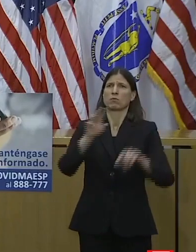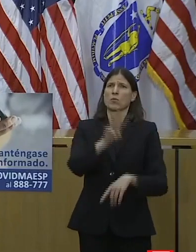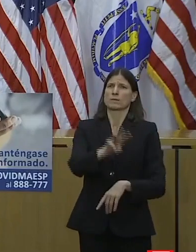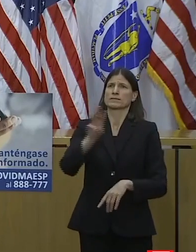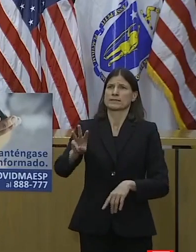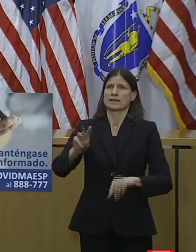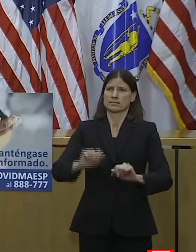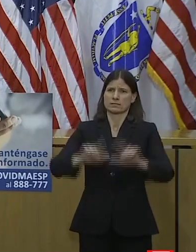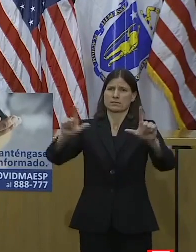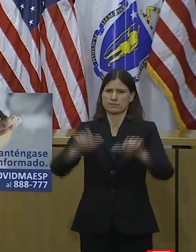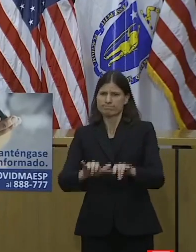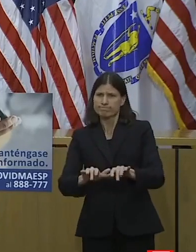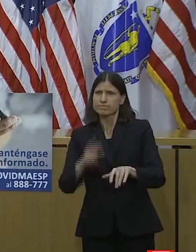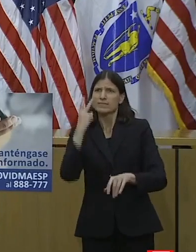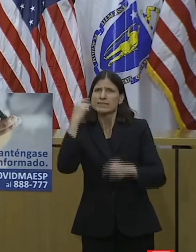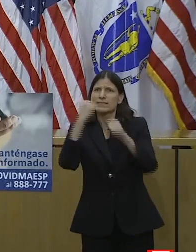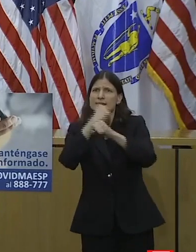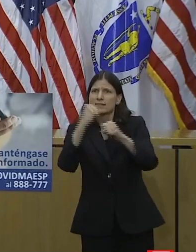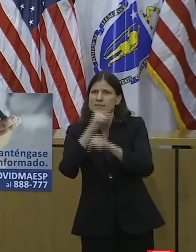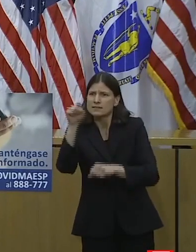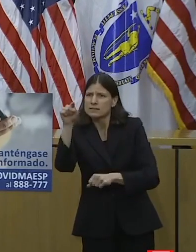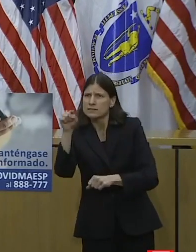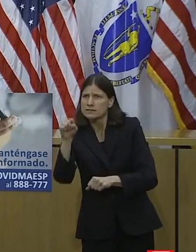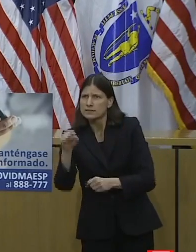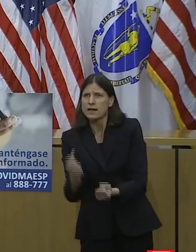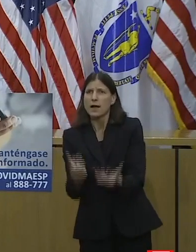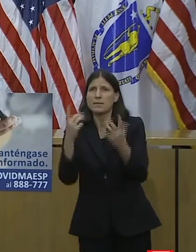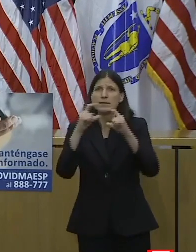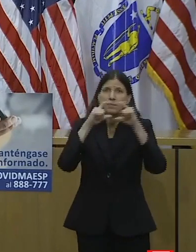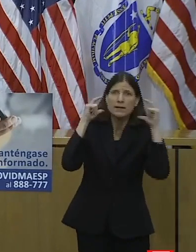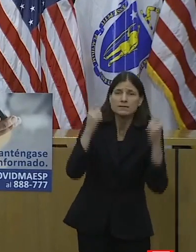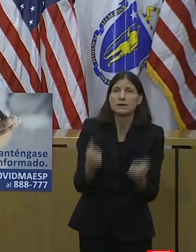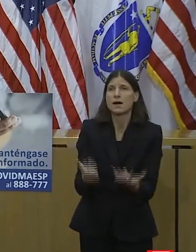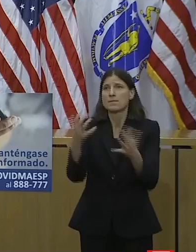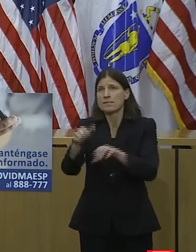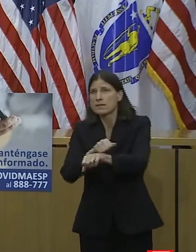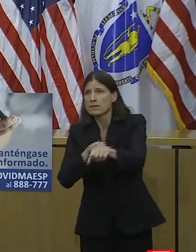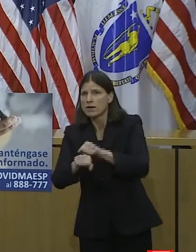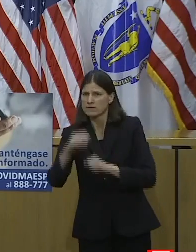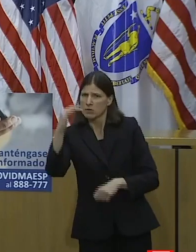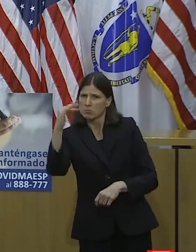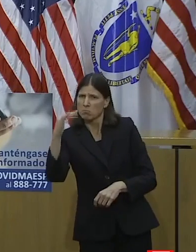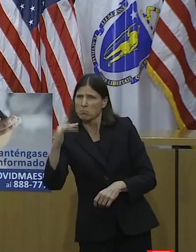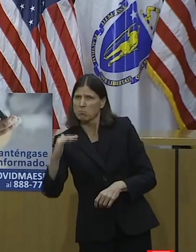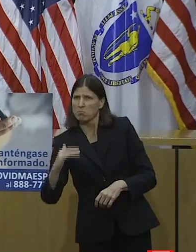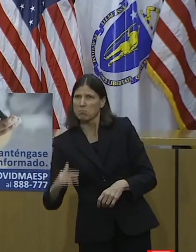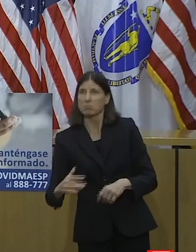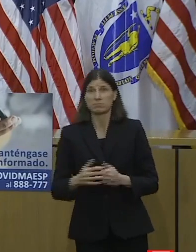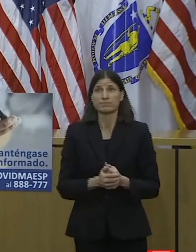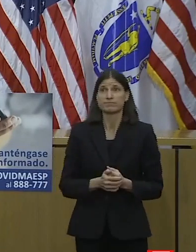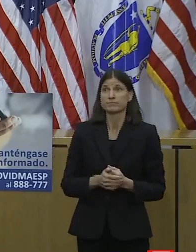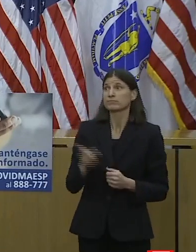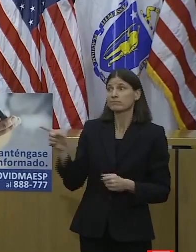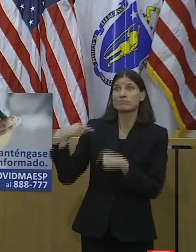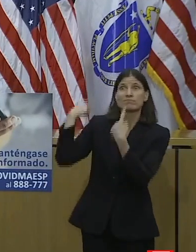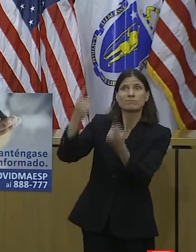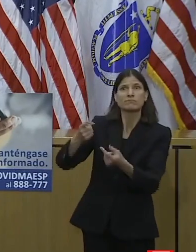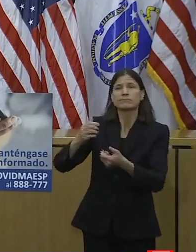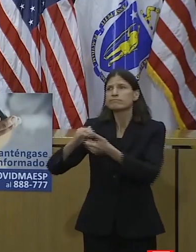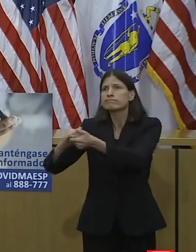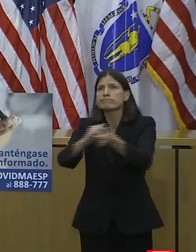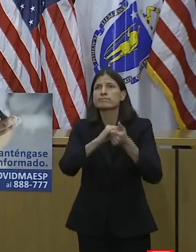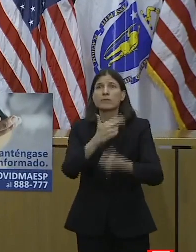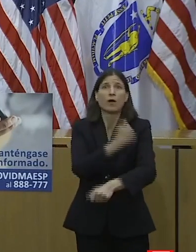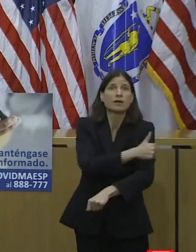healthcare community to determine exactly what the plan and the bed capacity that we need here in Massachusetts